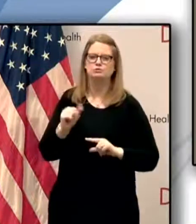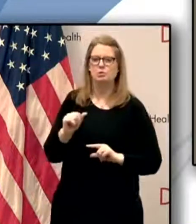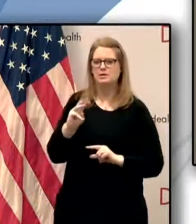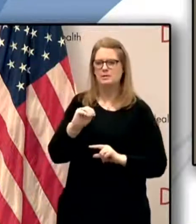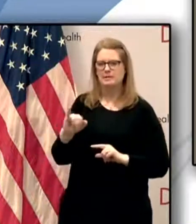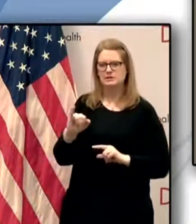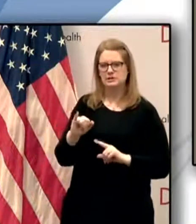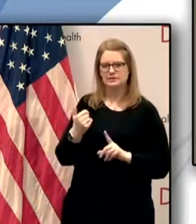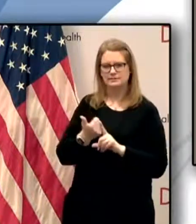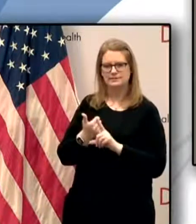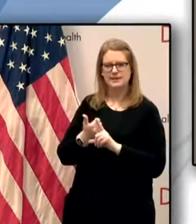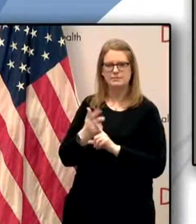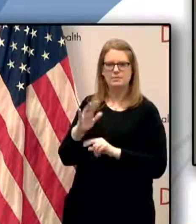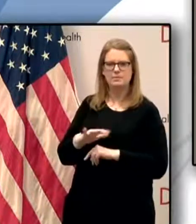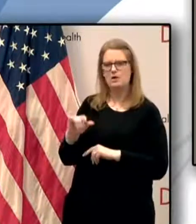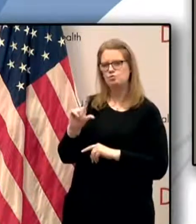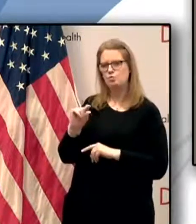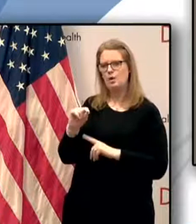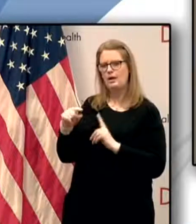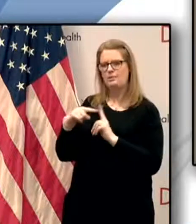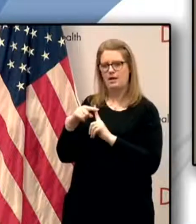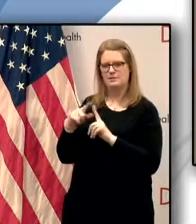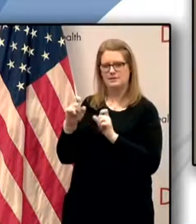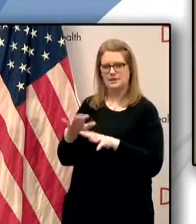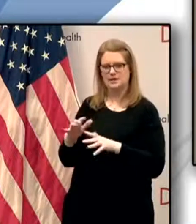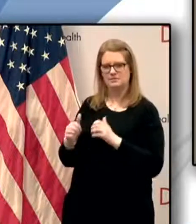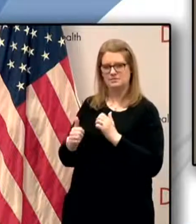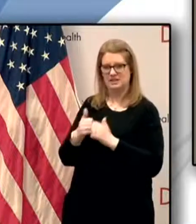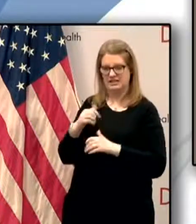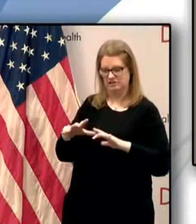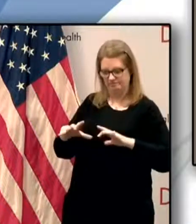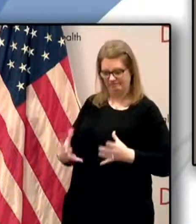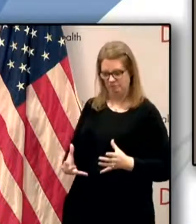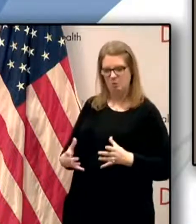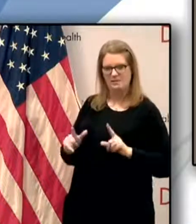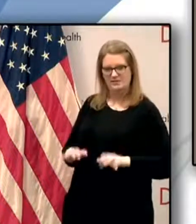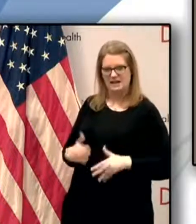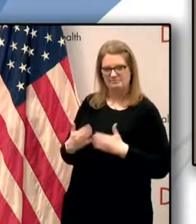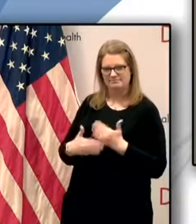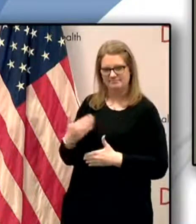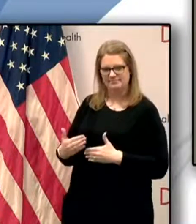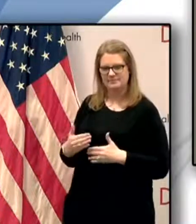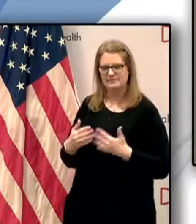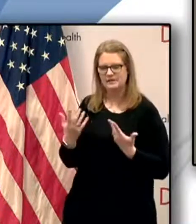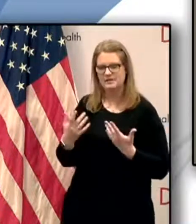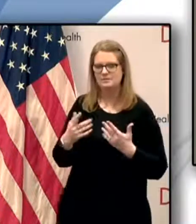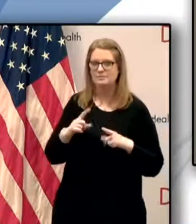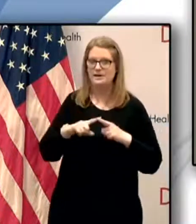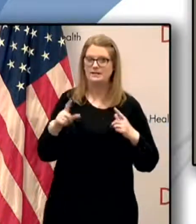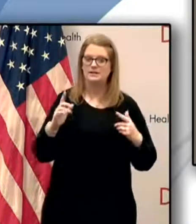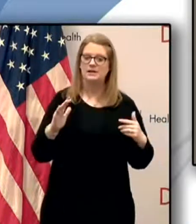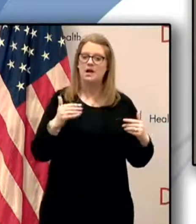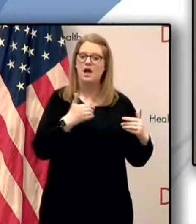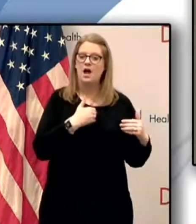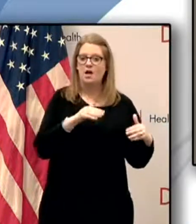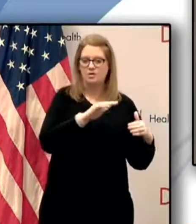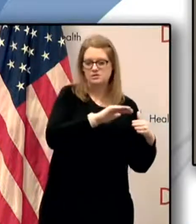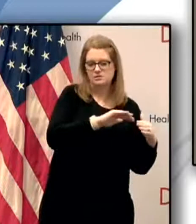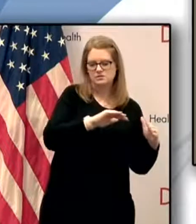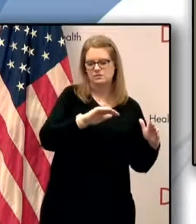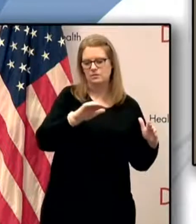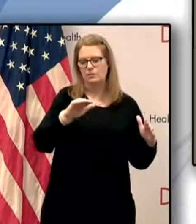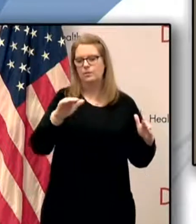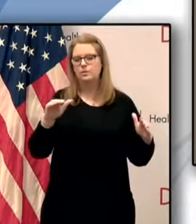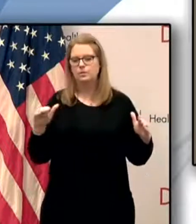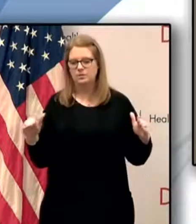the 20+% rate. So again, we're heading down in the right direction, but our curve was